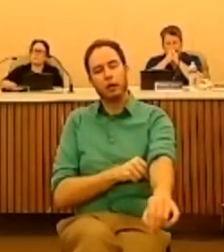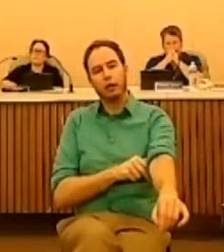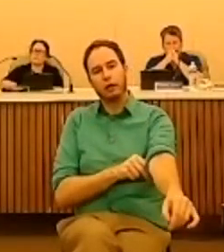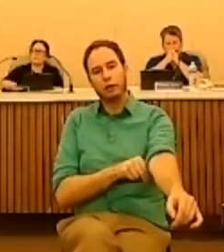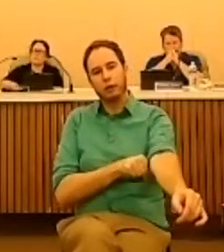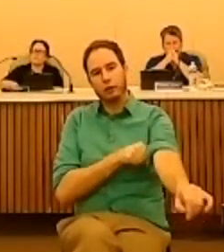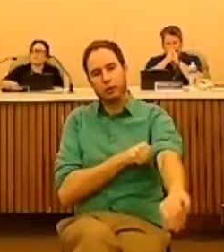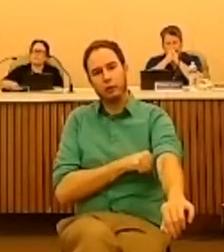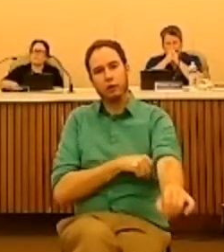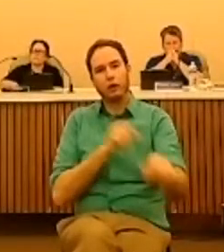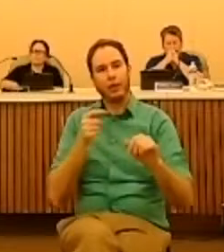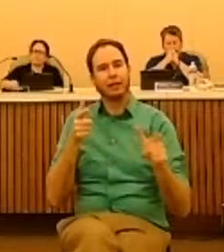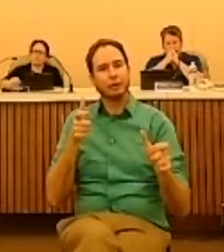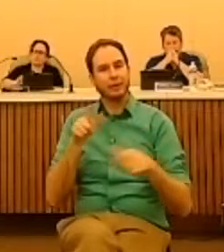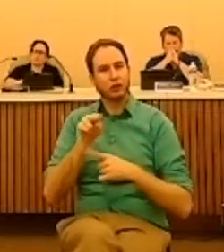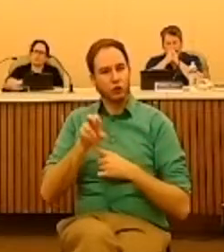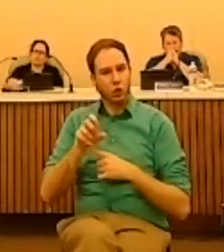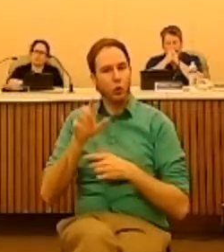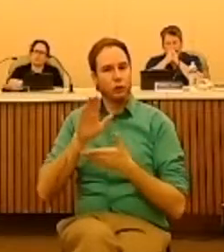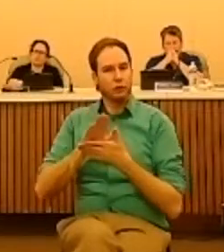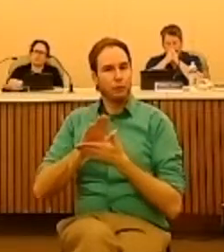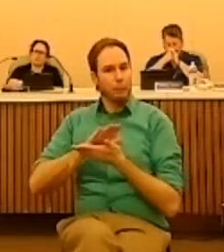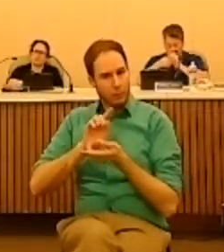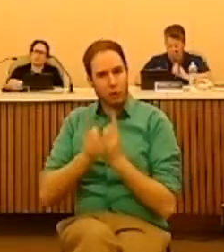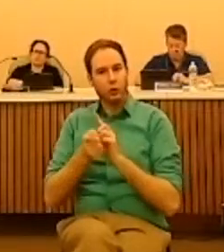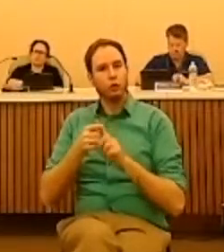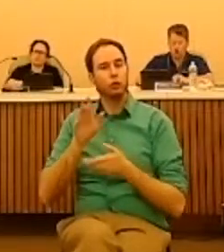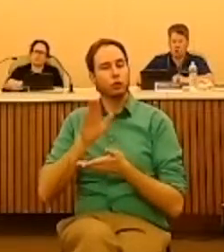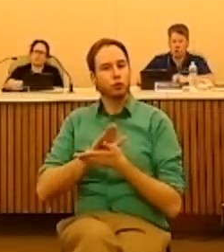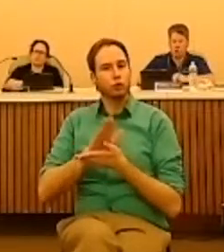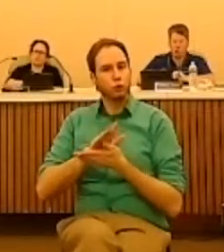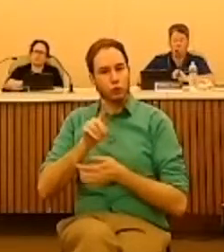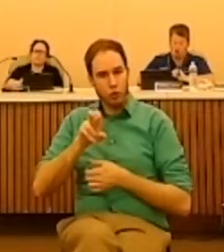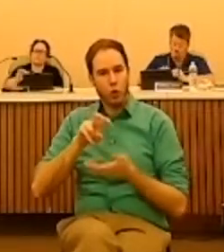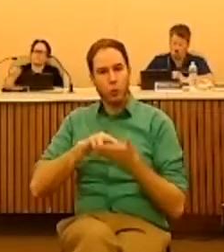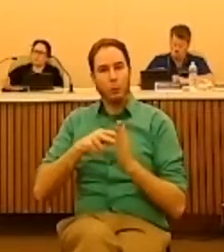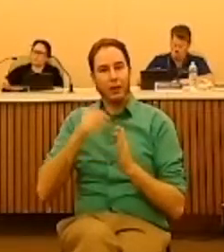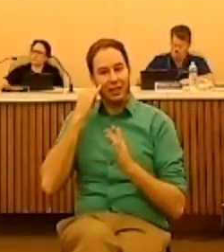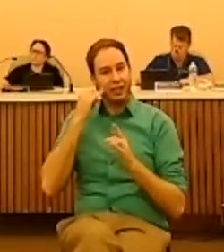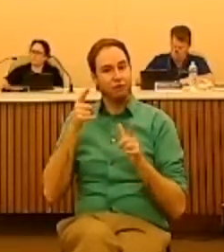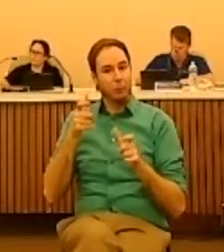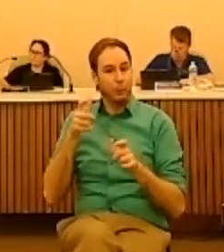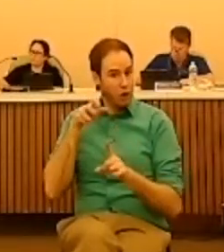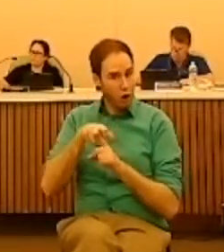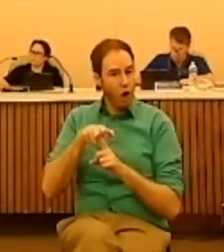making this a speed zone, a school zone, so fines are doubled.